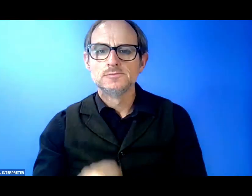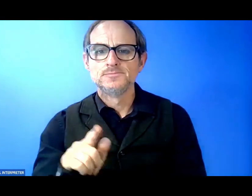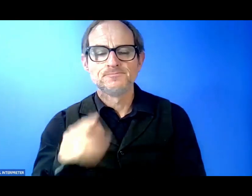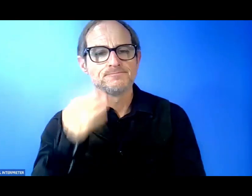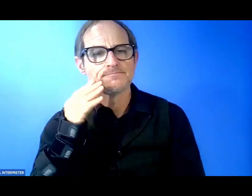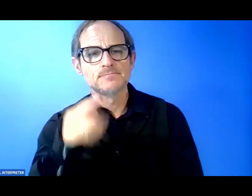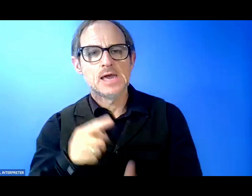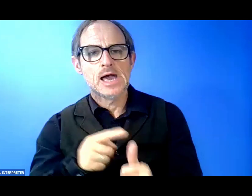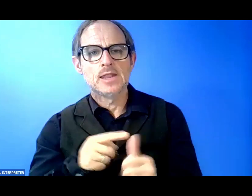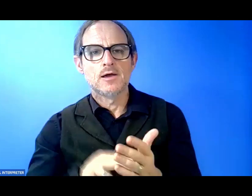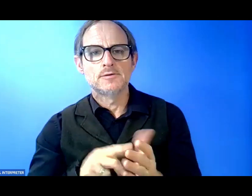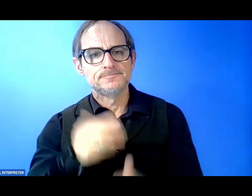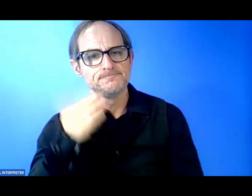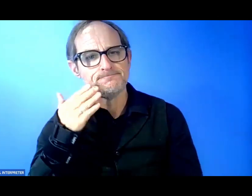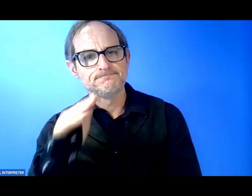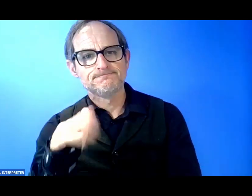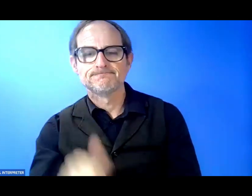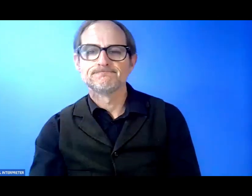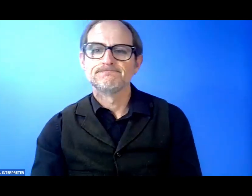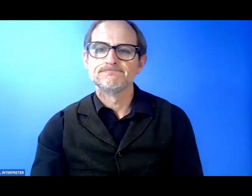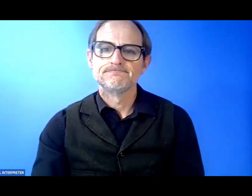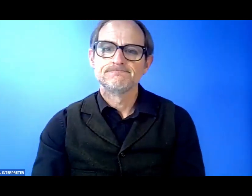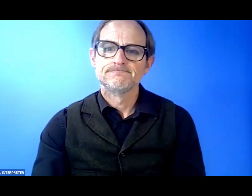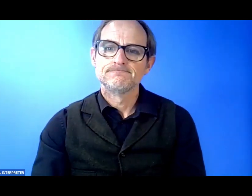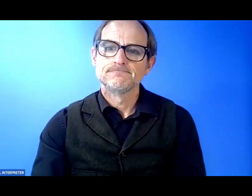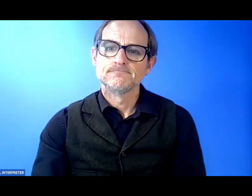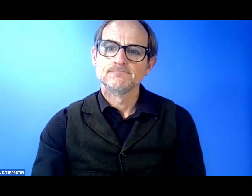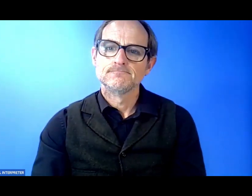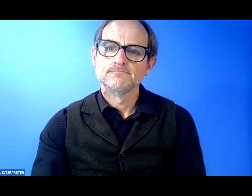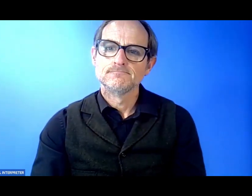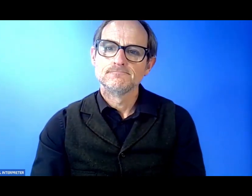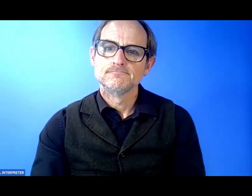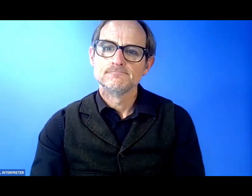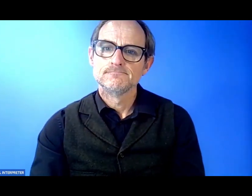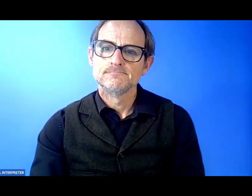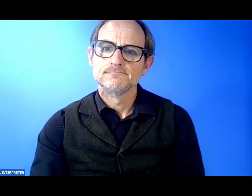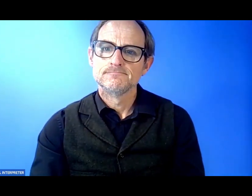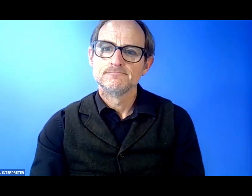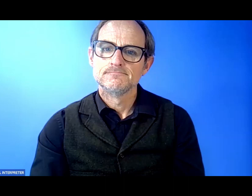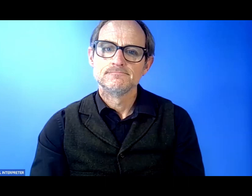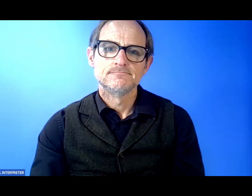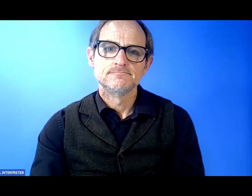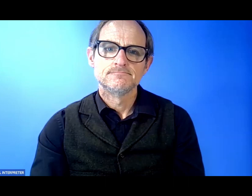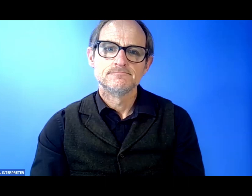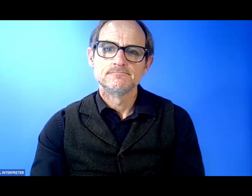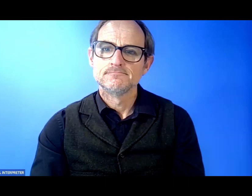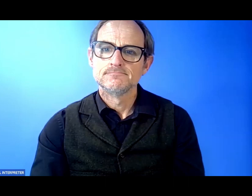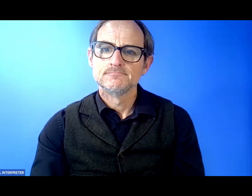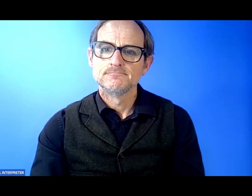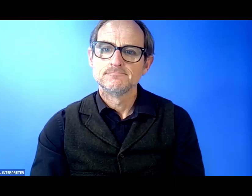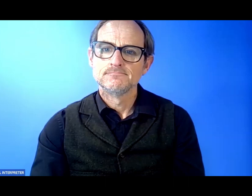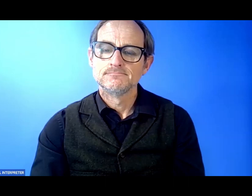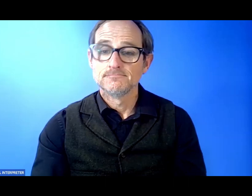Olá, Good como to see estão you. vocês? Tudo bom? Yes.